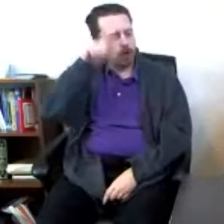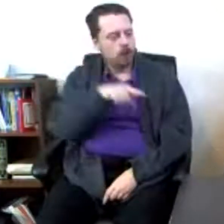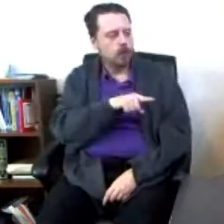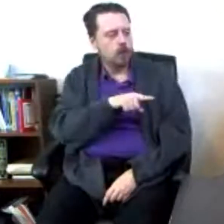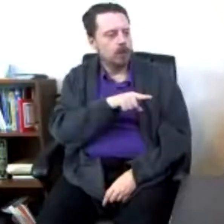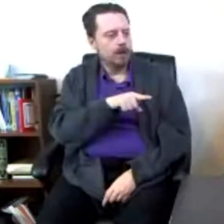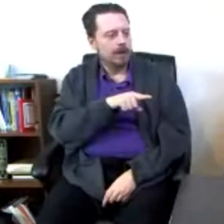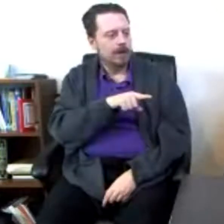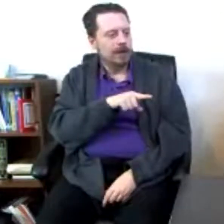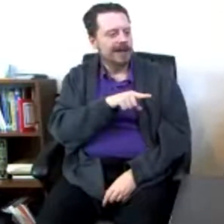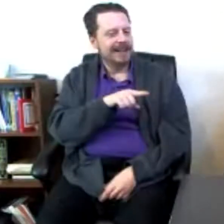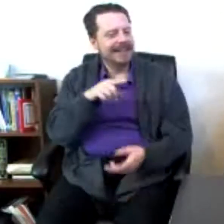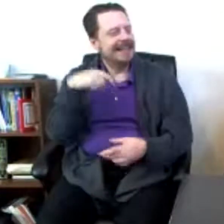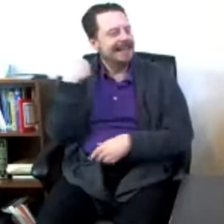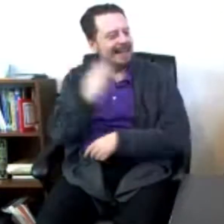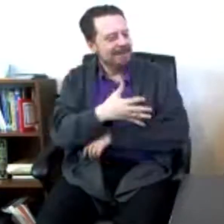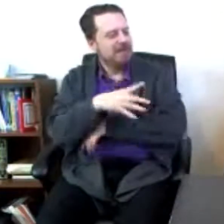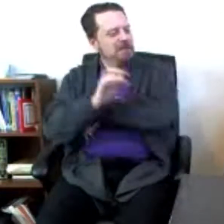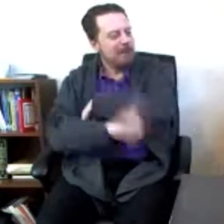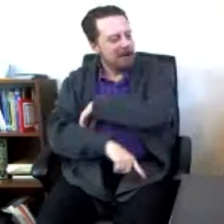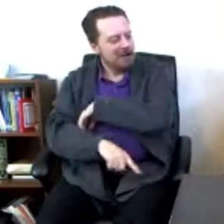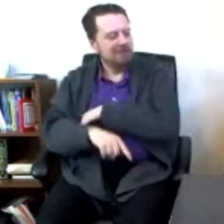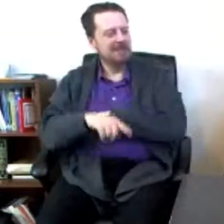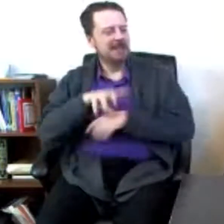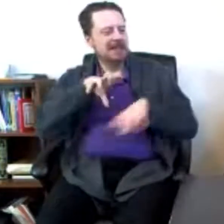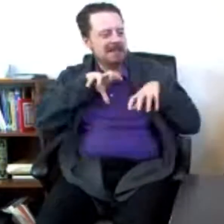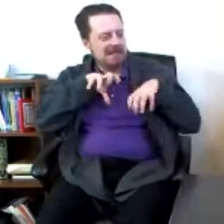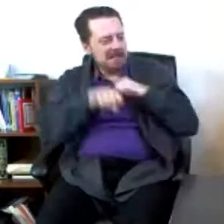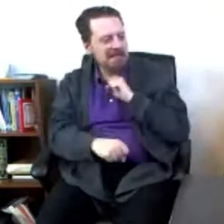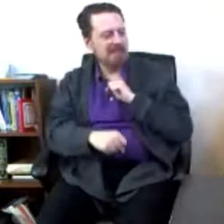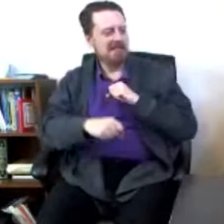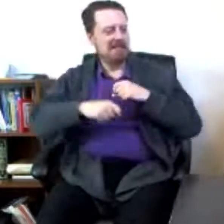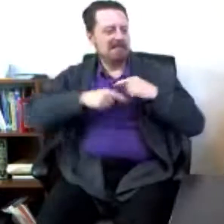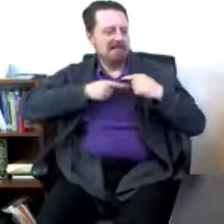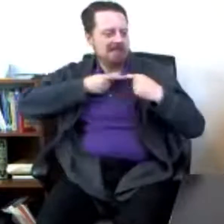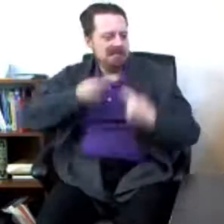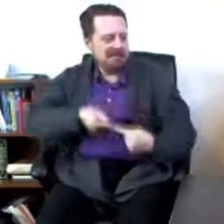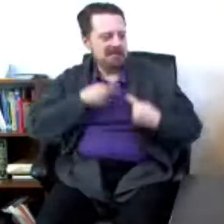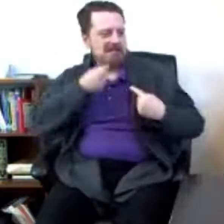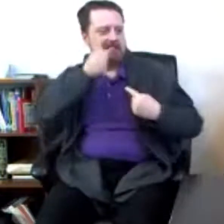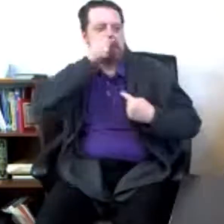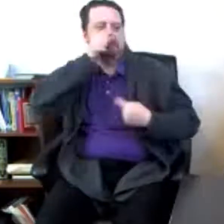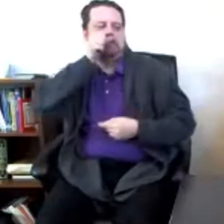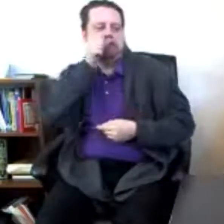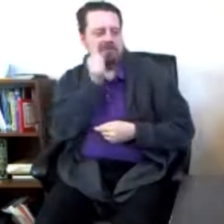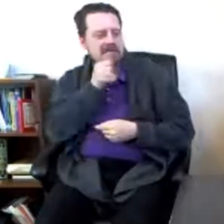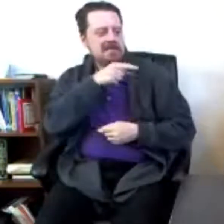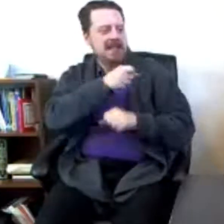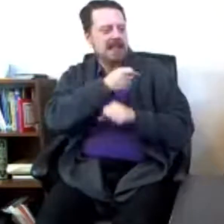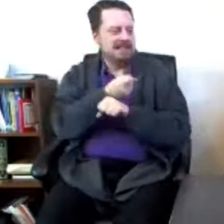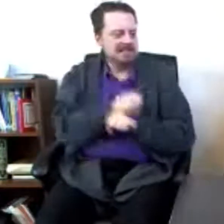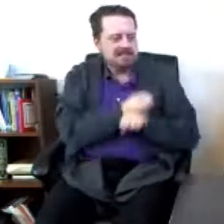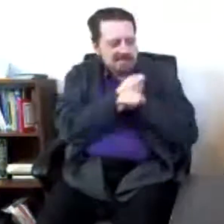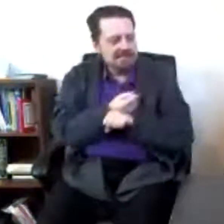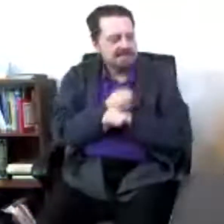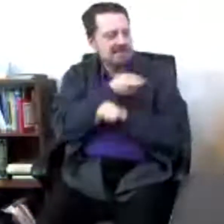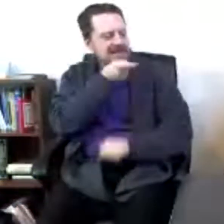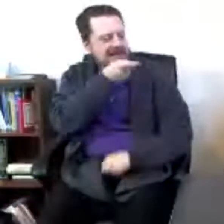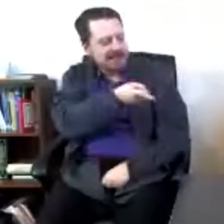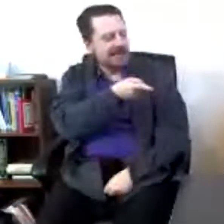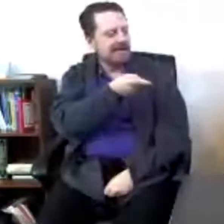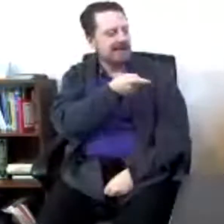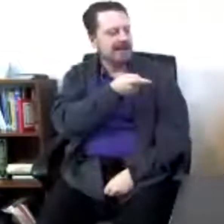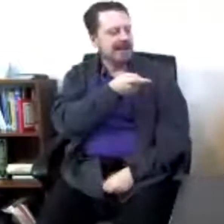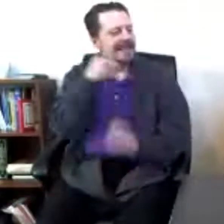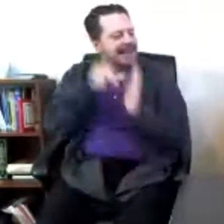who were tormenting you and putting you through slavery and labor. They were